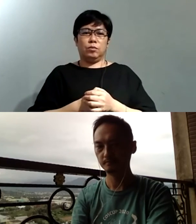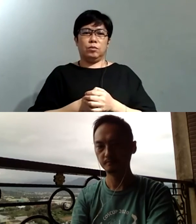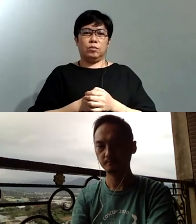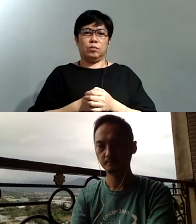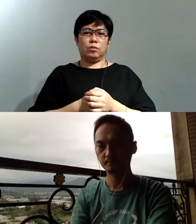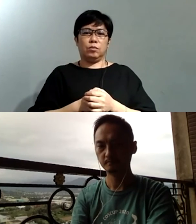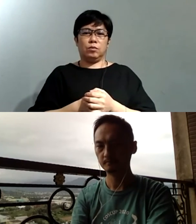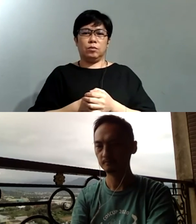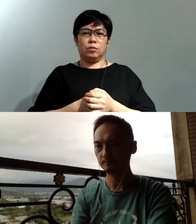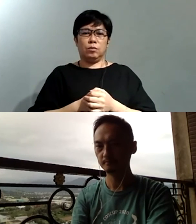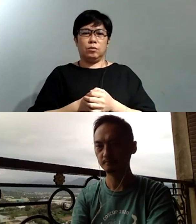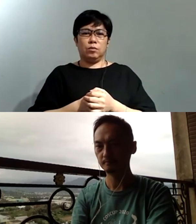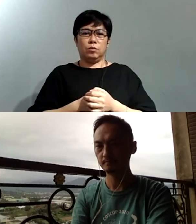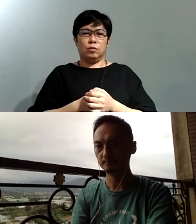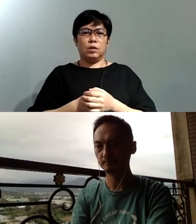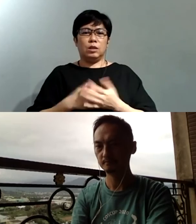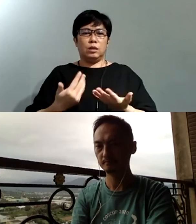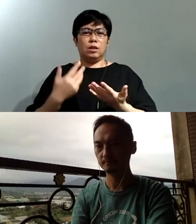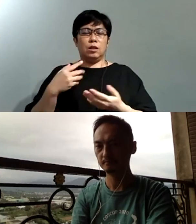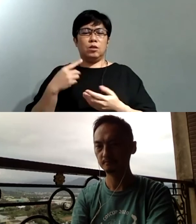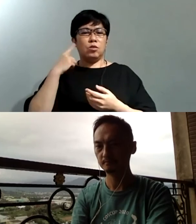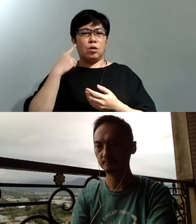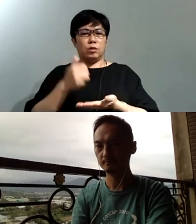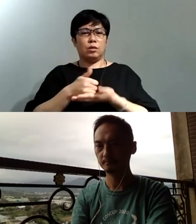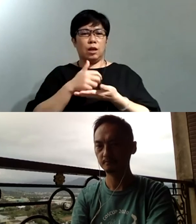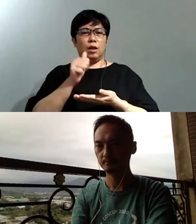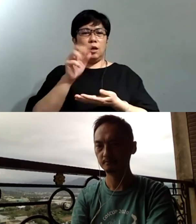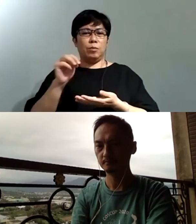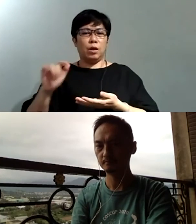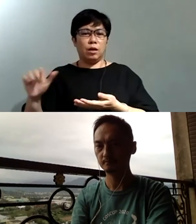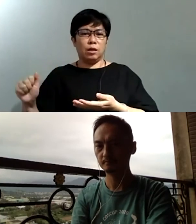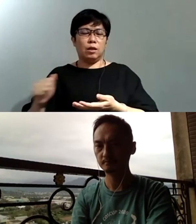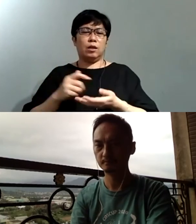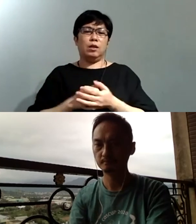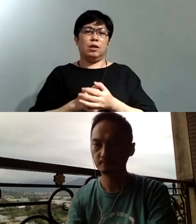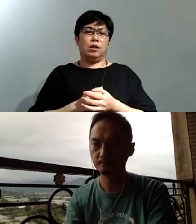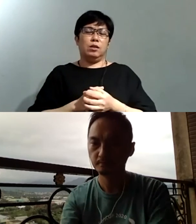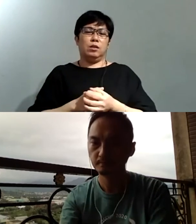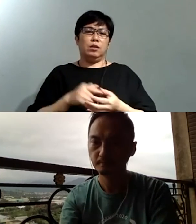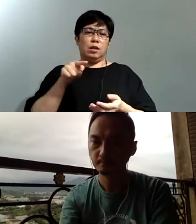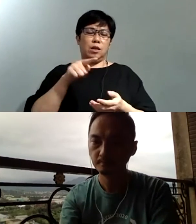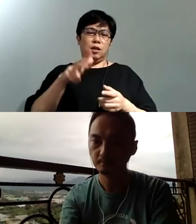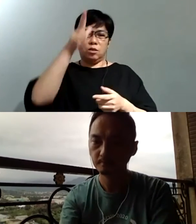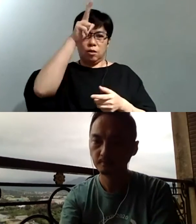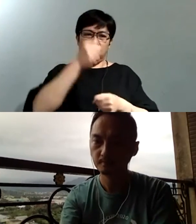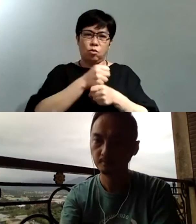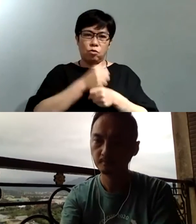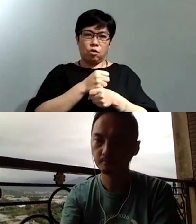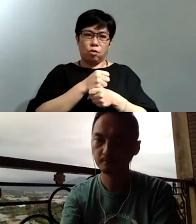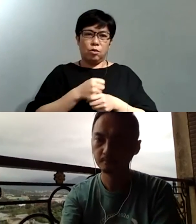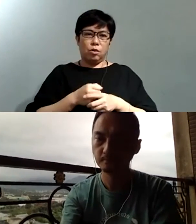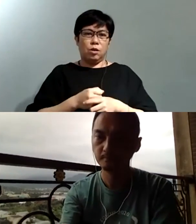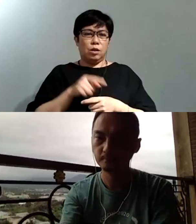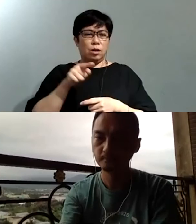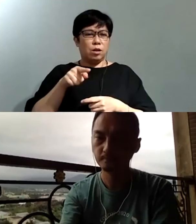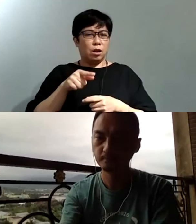also invite Amalius, as you were working in the government, how you solve dispute between